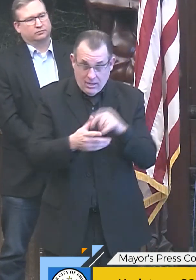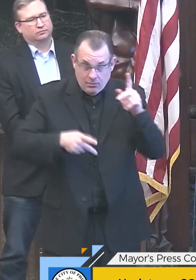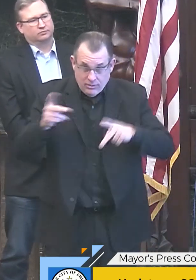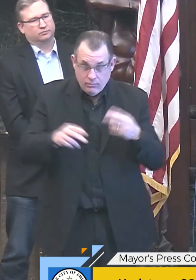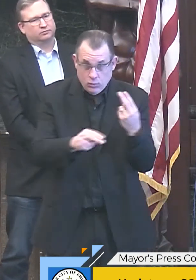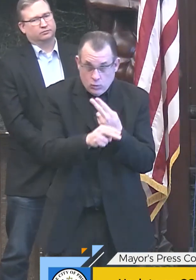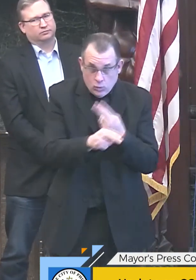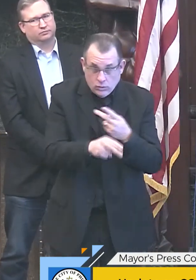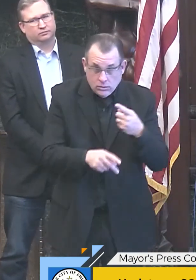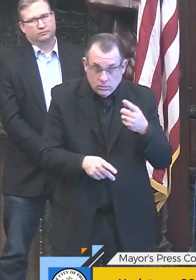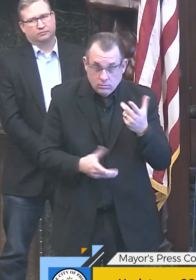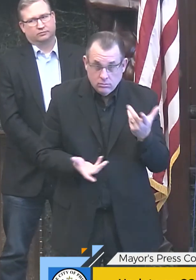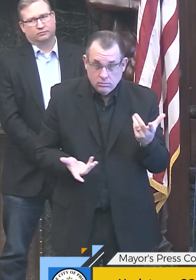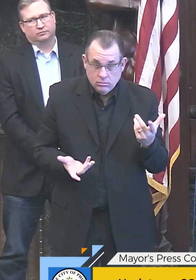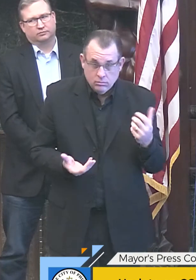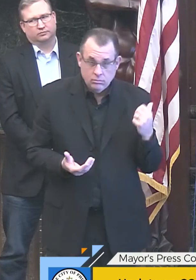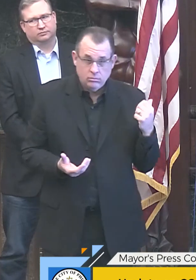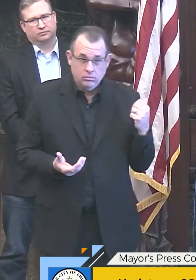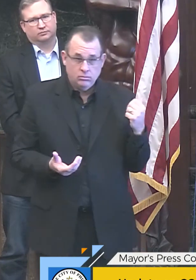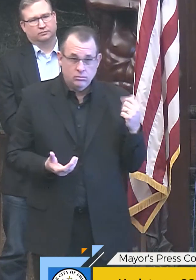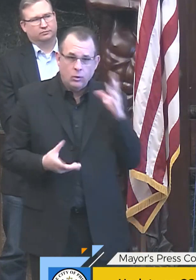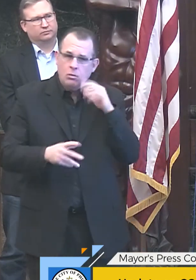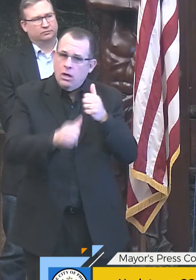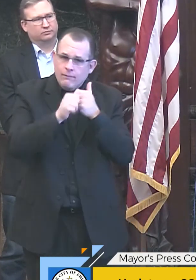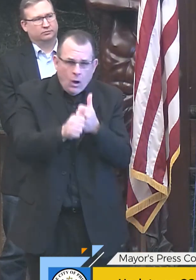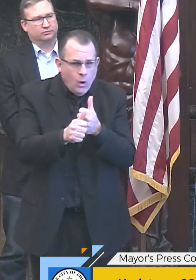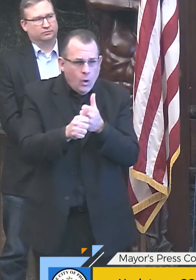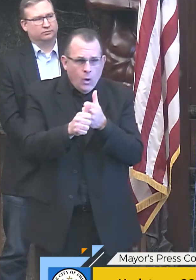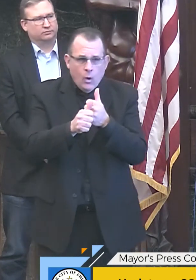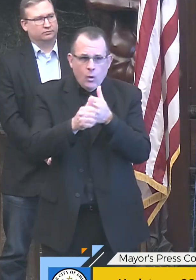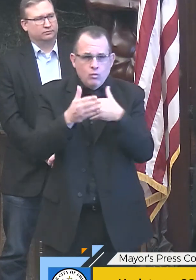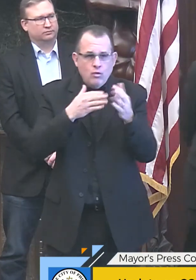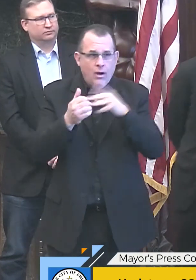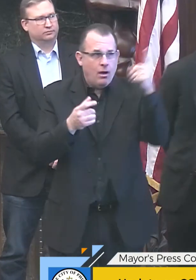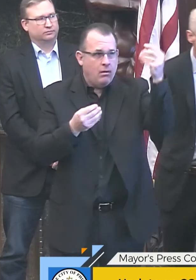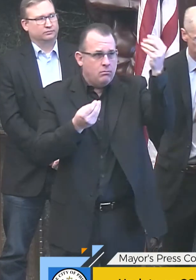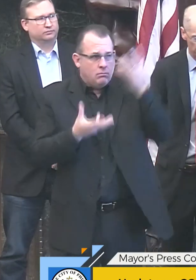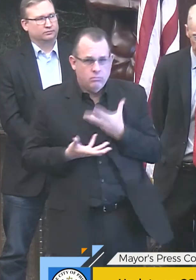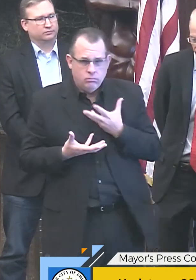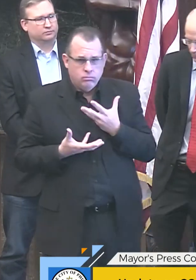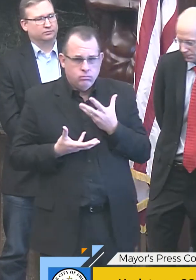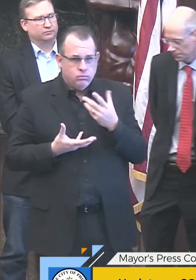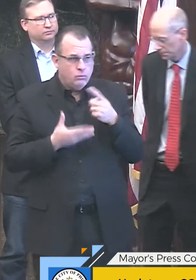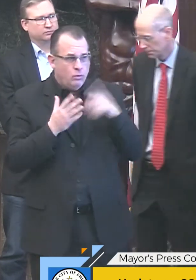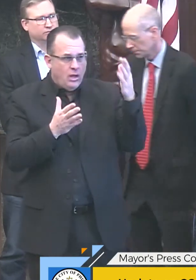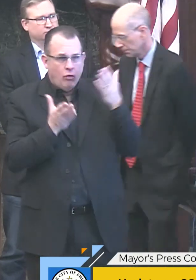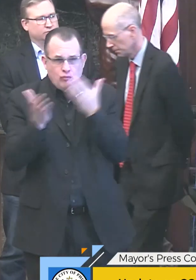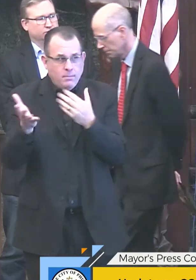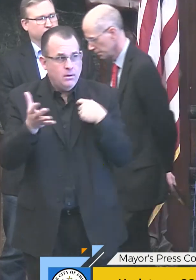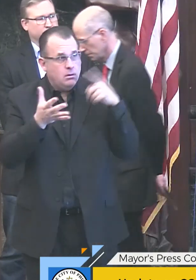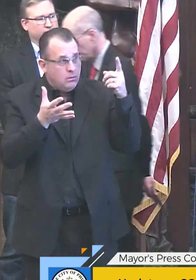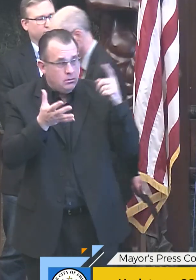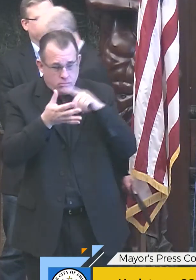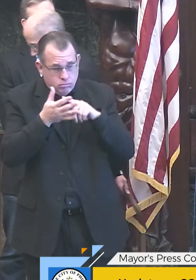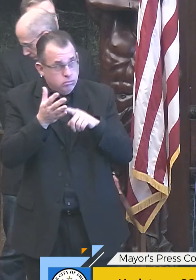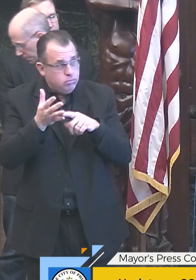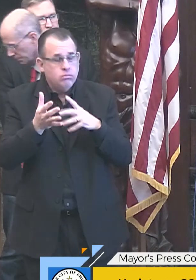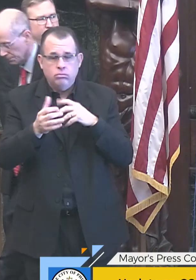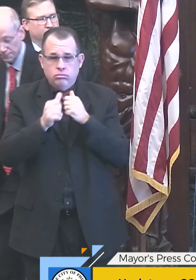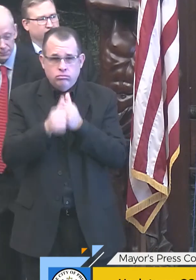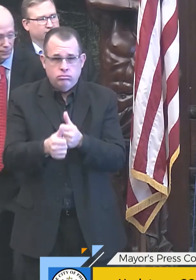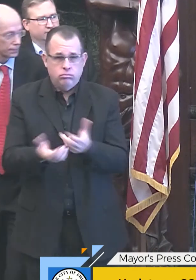will follow the recommendations of the Centers for Disease Control on that. La ciudad va a observar las instrucciones que emita el Centro de